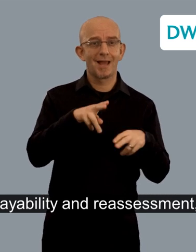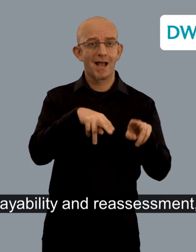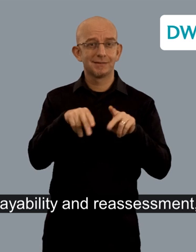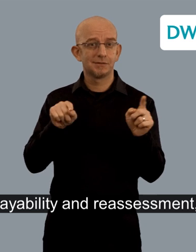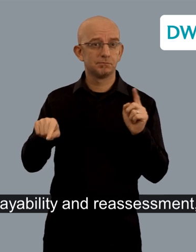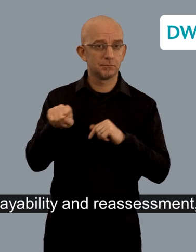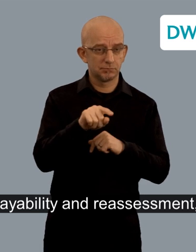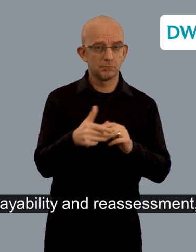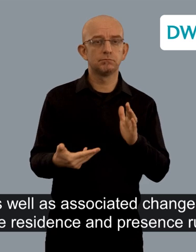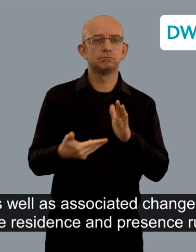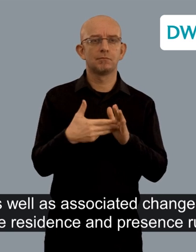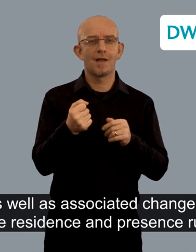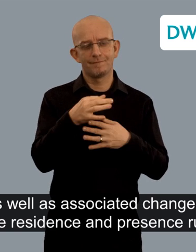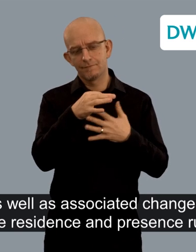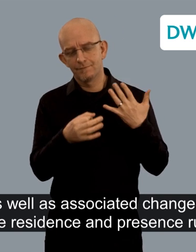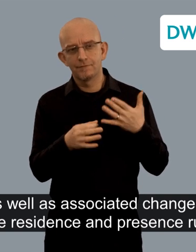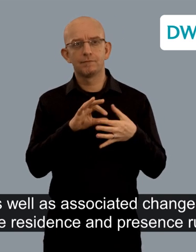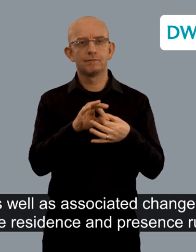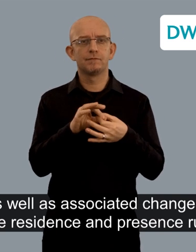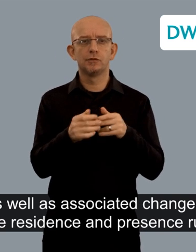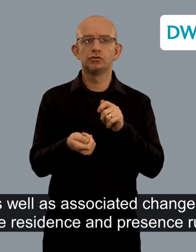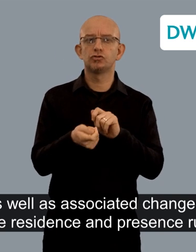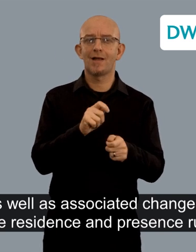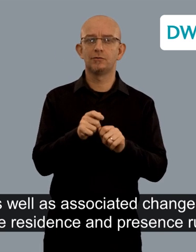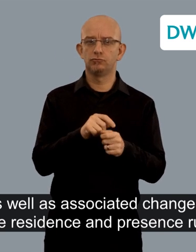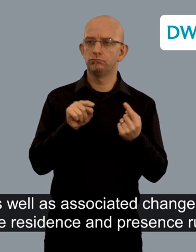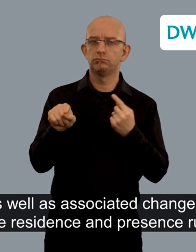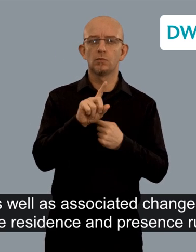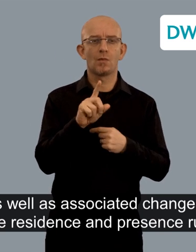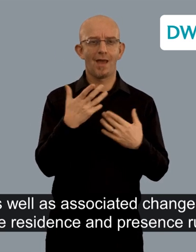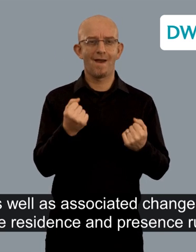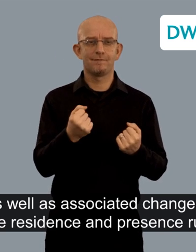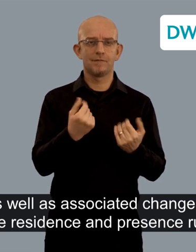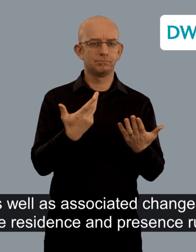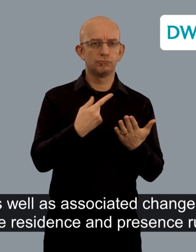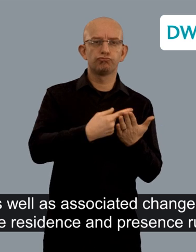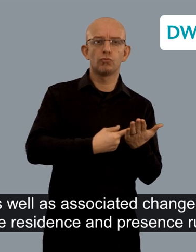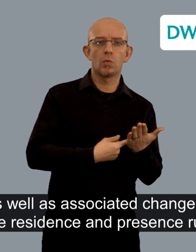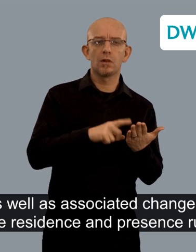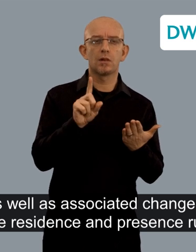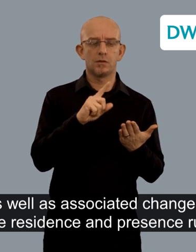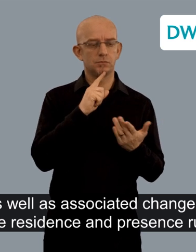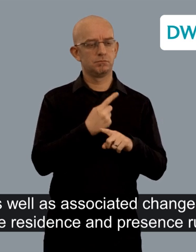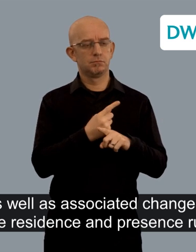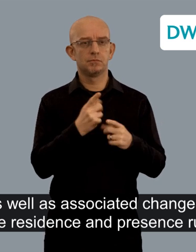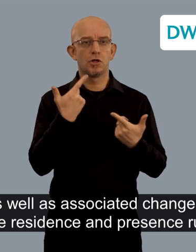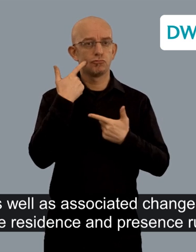as well as associated changes to the residence and presence rules for